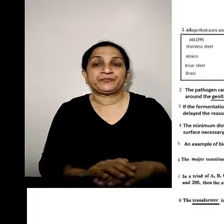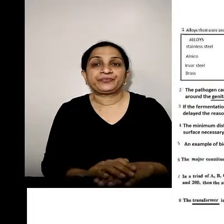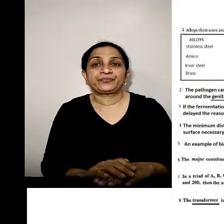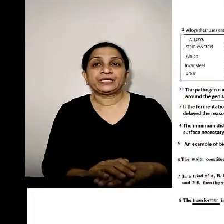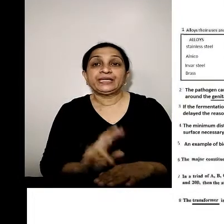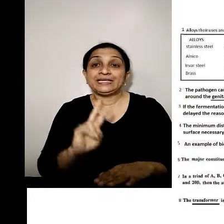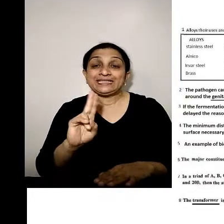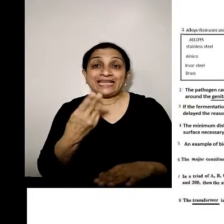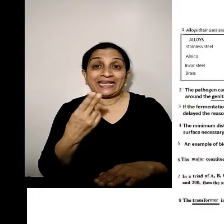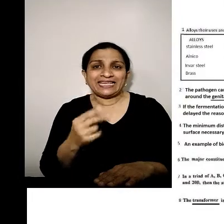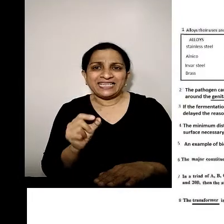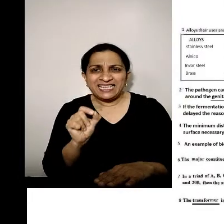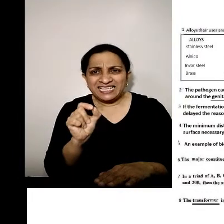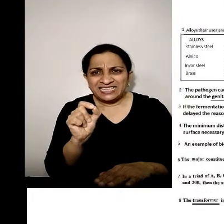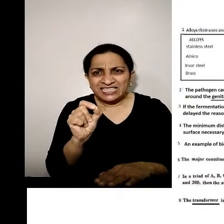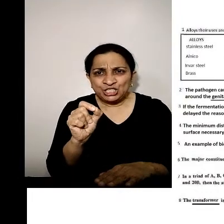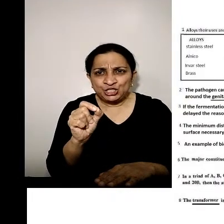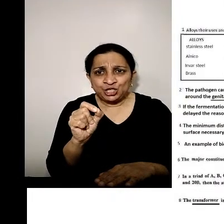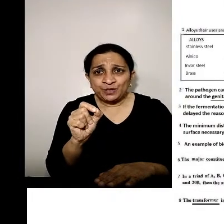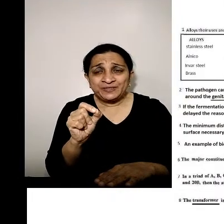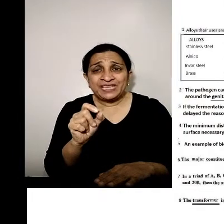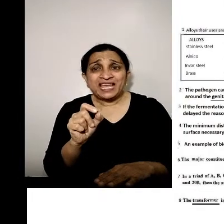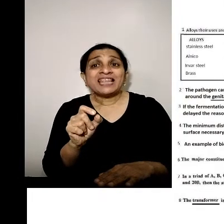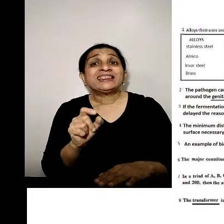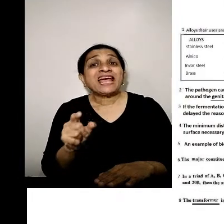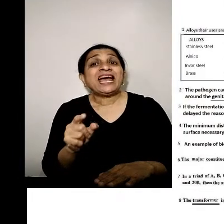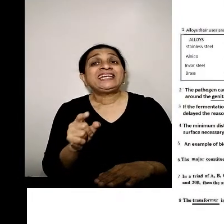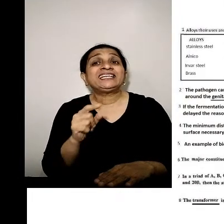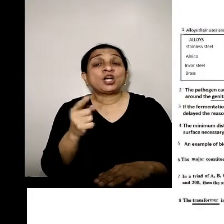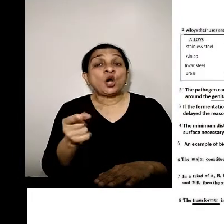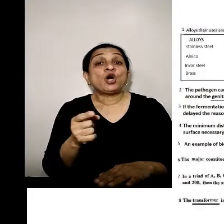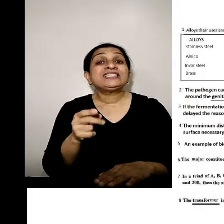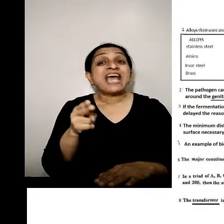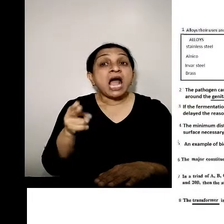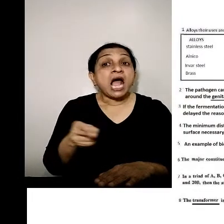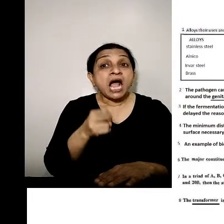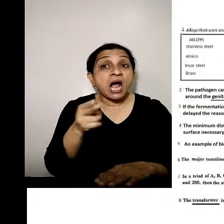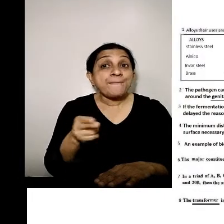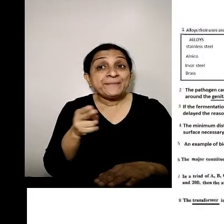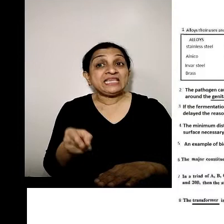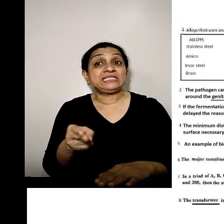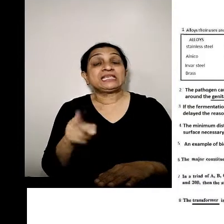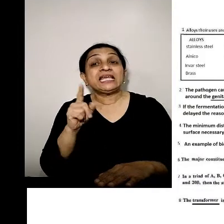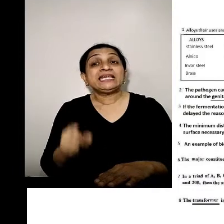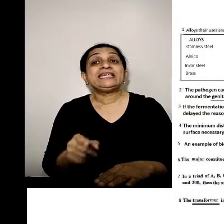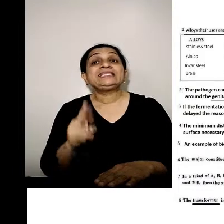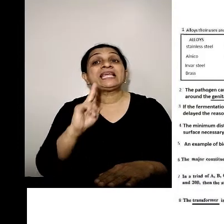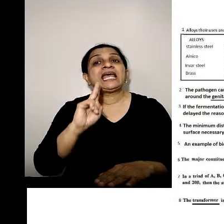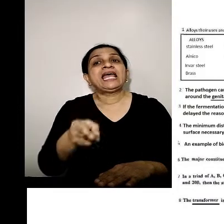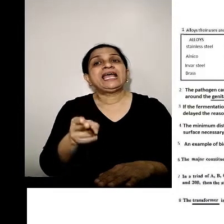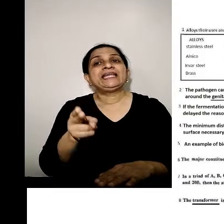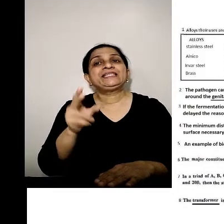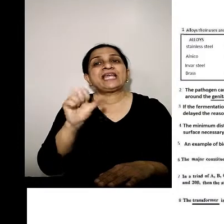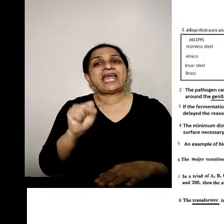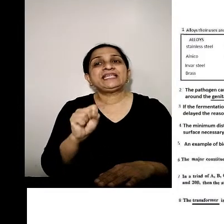zinc. Second, the germs that cause herpes